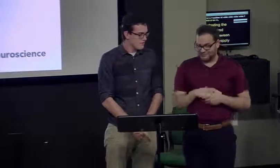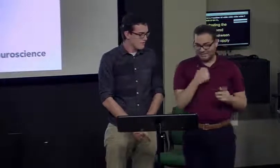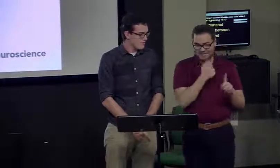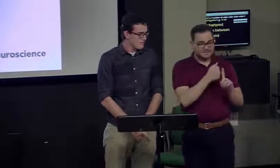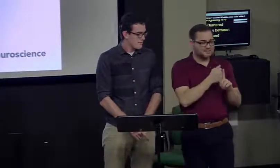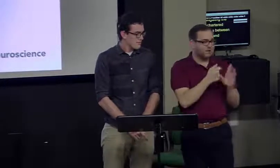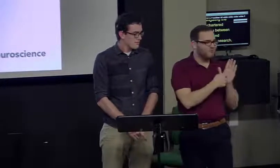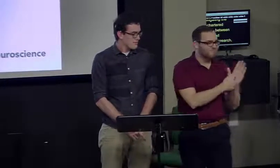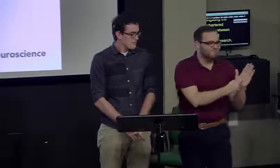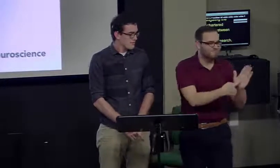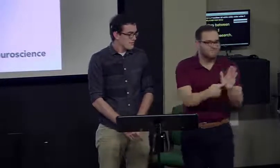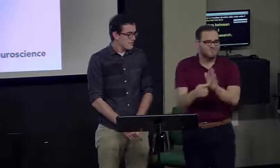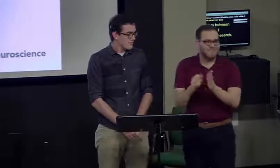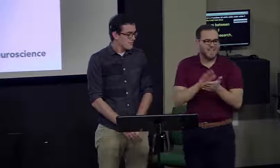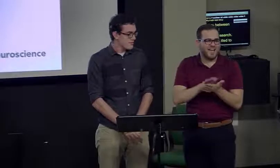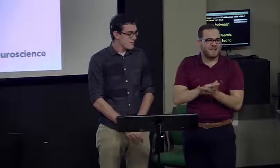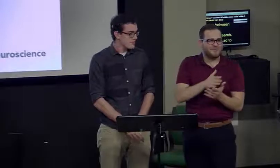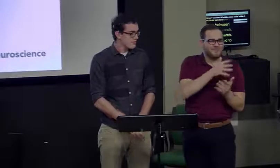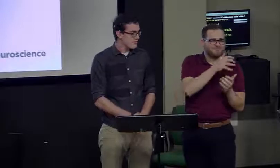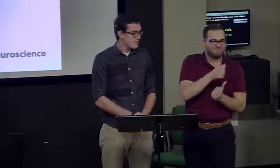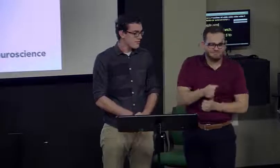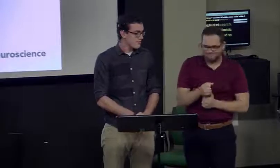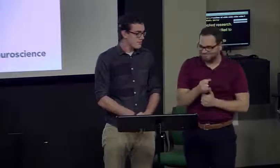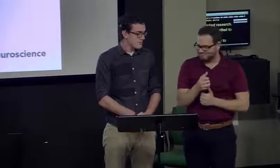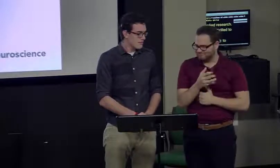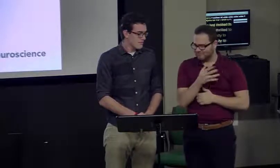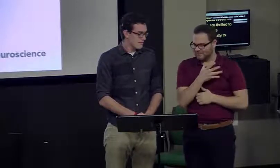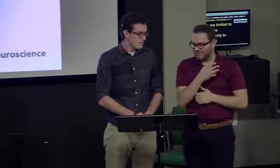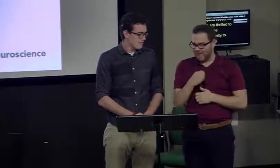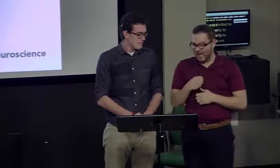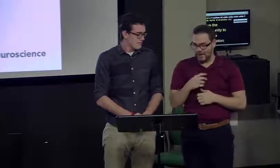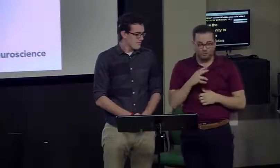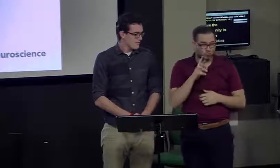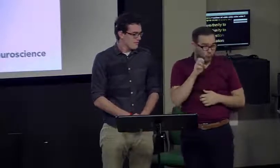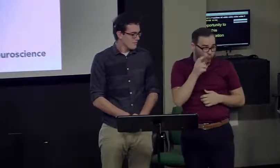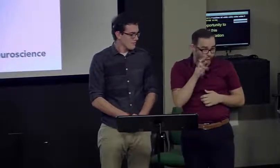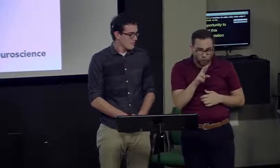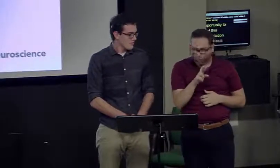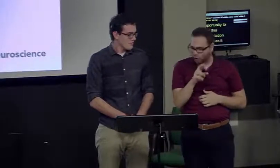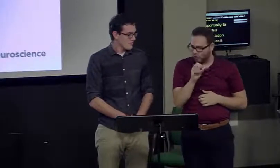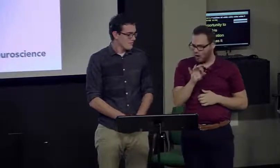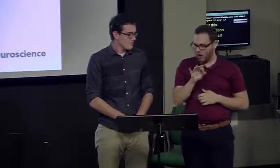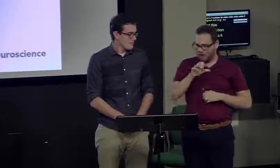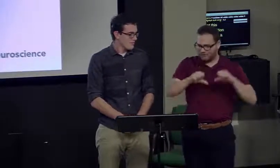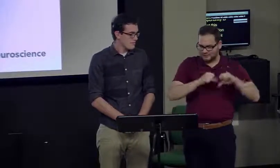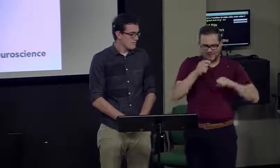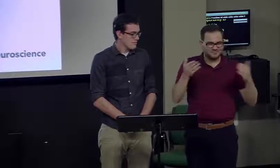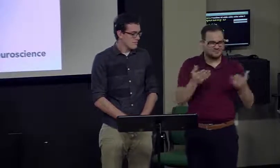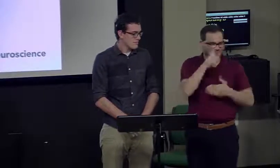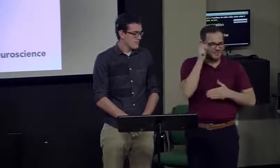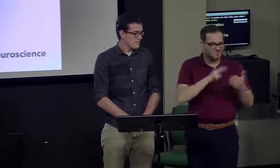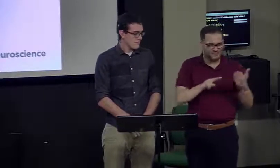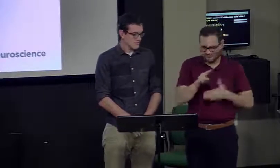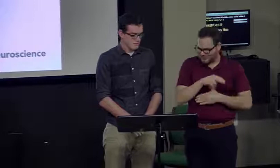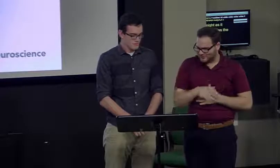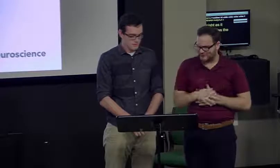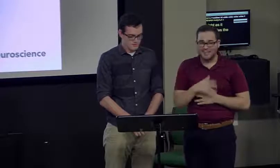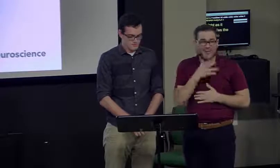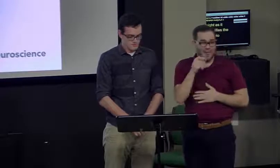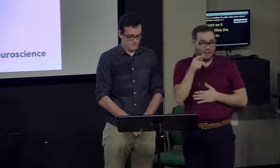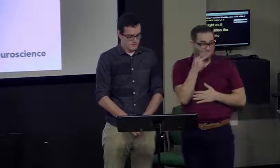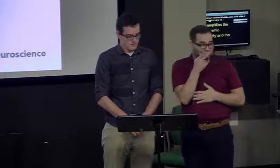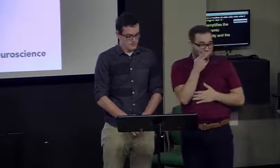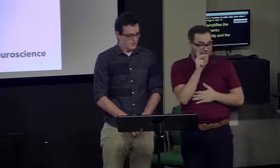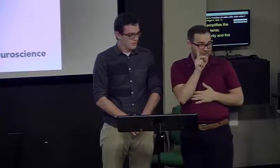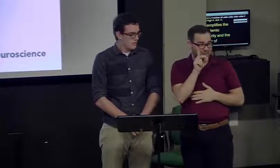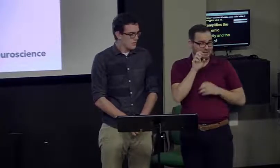tonight, as it exemplifies the academic integrity and the rigor of the sciences here at